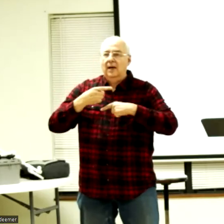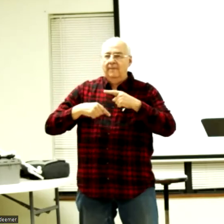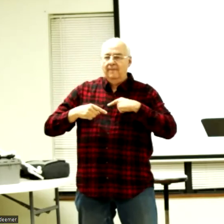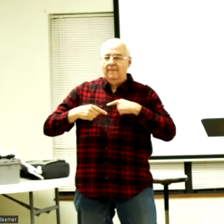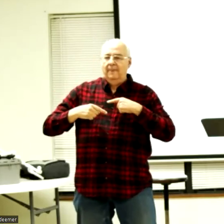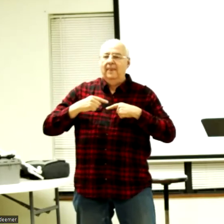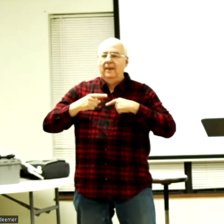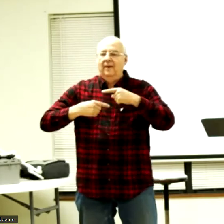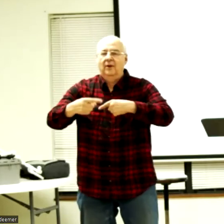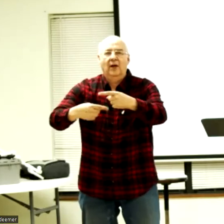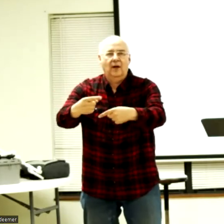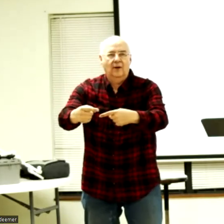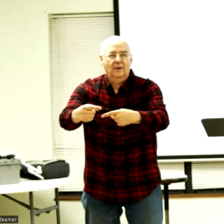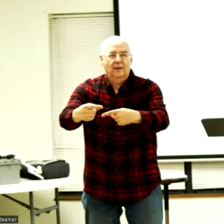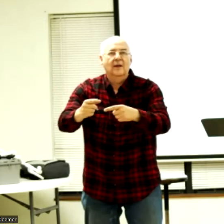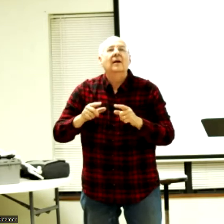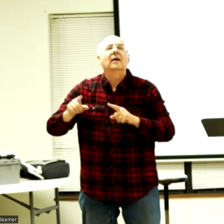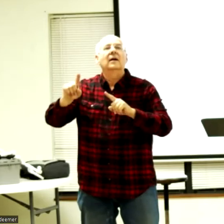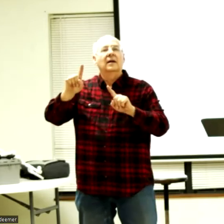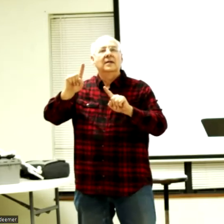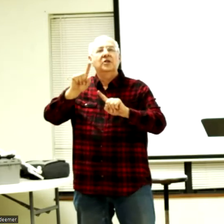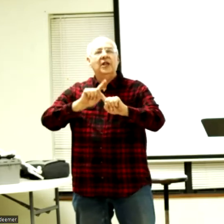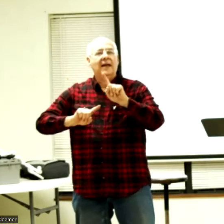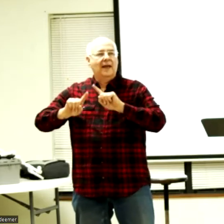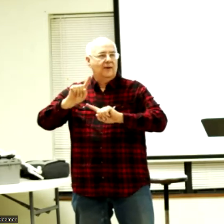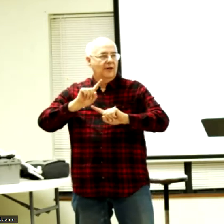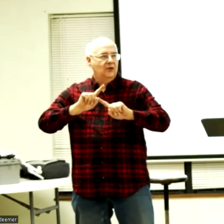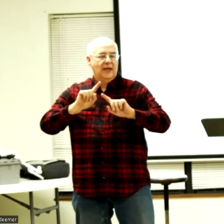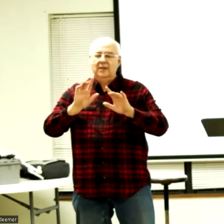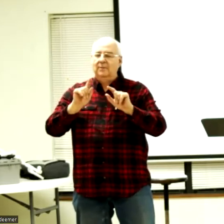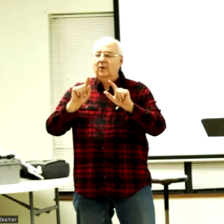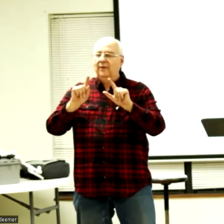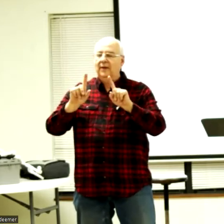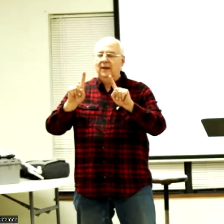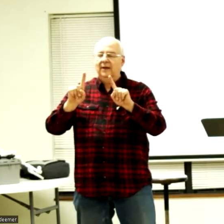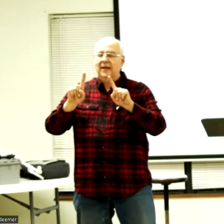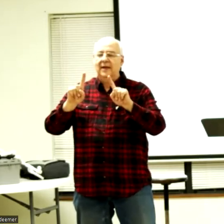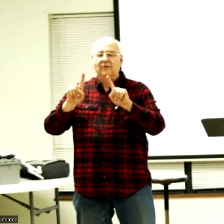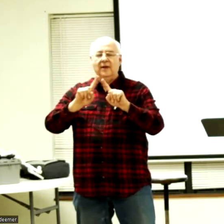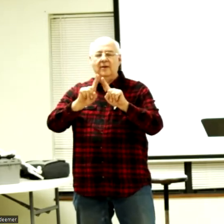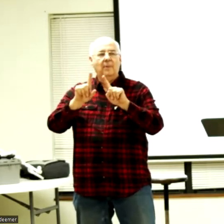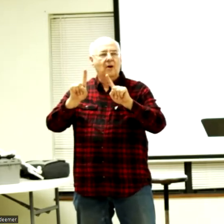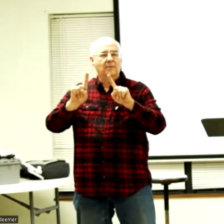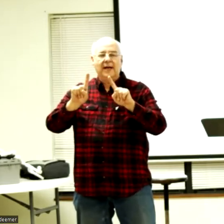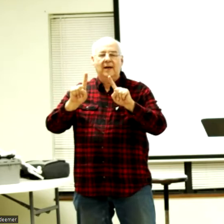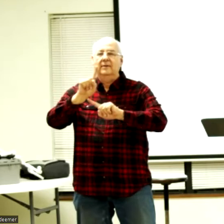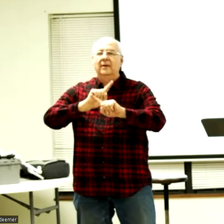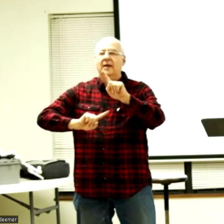Come, go. Sign language has more of the index finger palms out, and you're